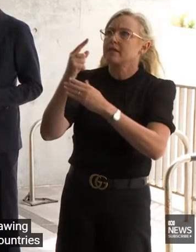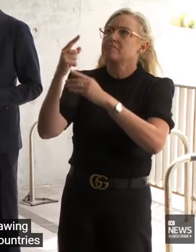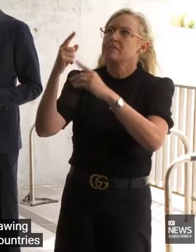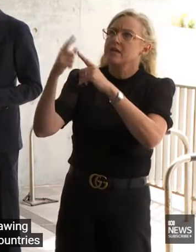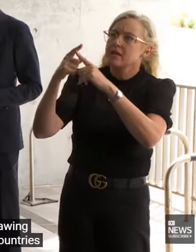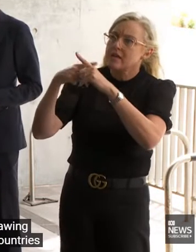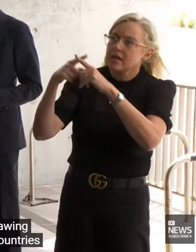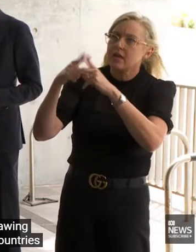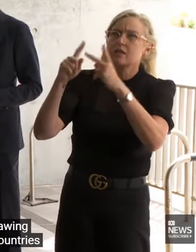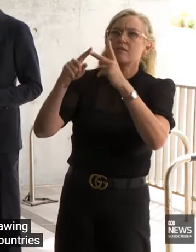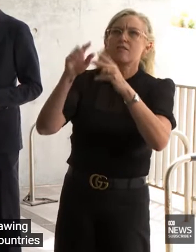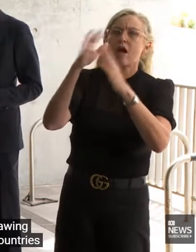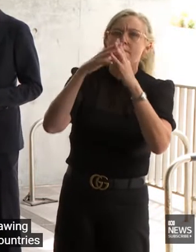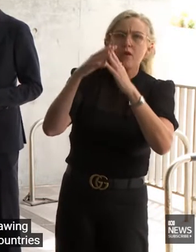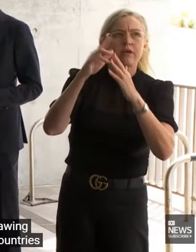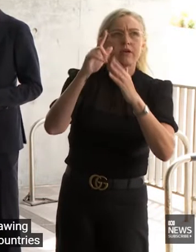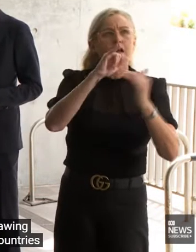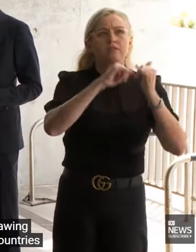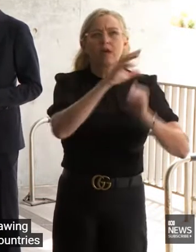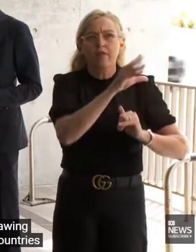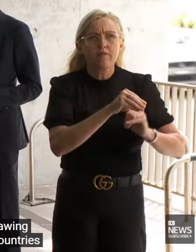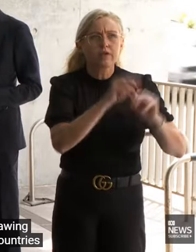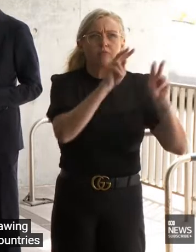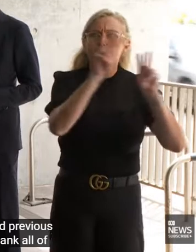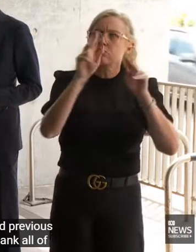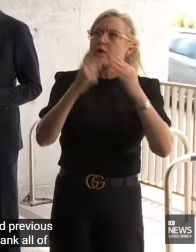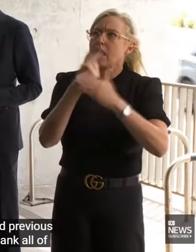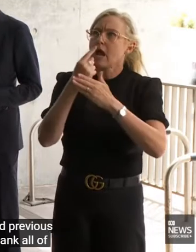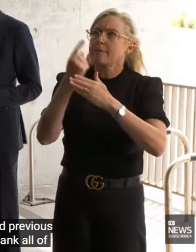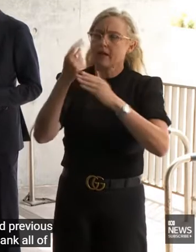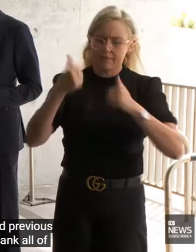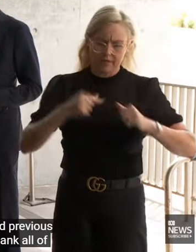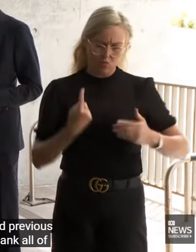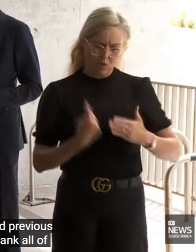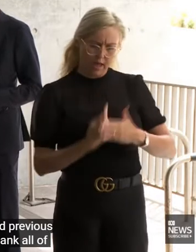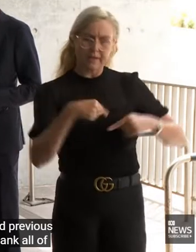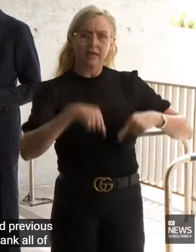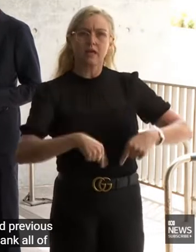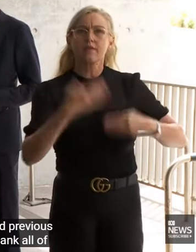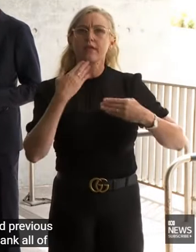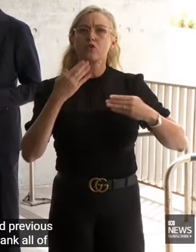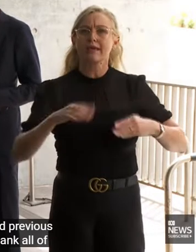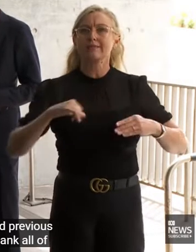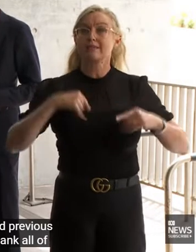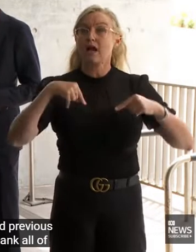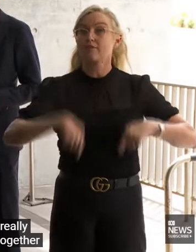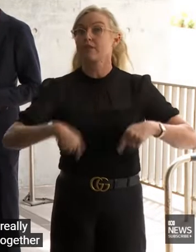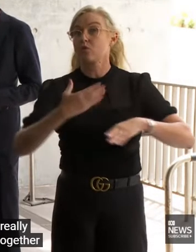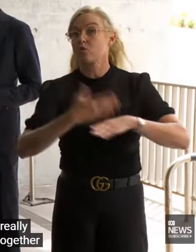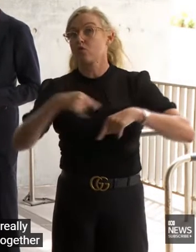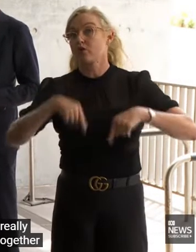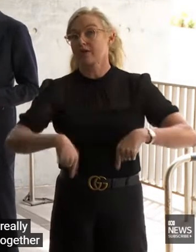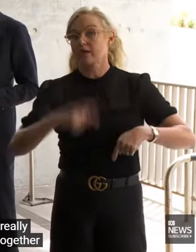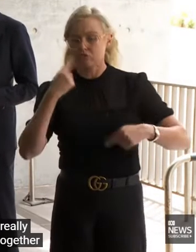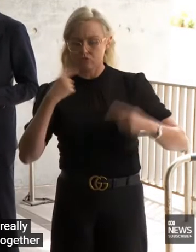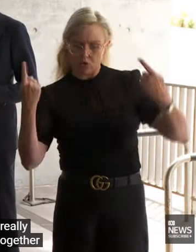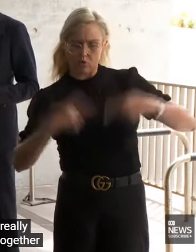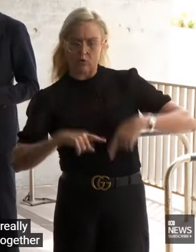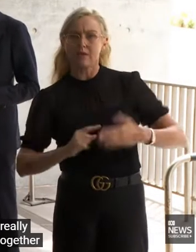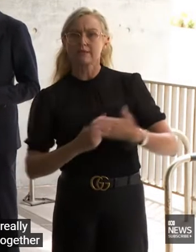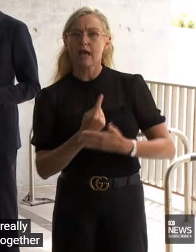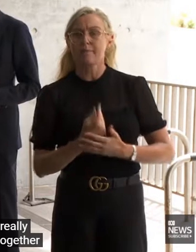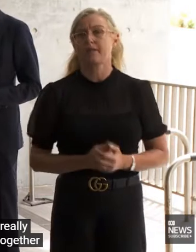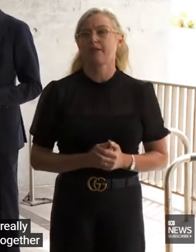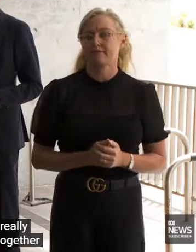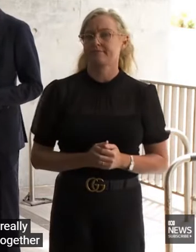want to thank all of the staff that are really helping pull together that local data to inform our risk assessment in relation